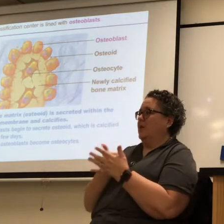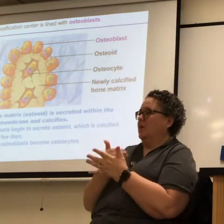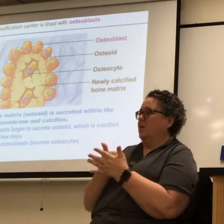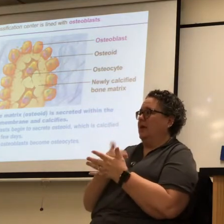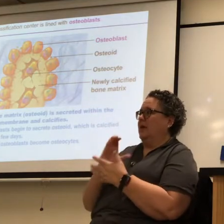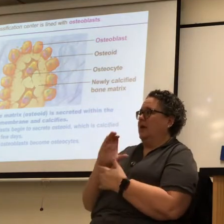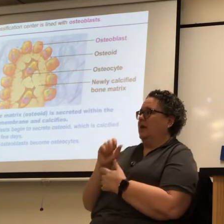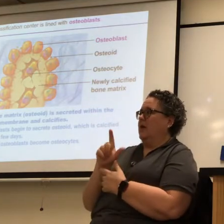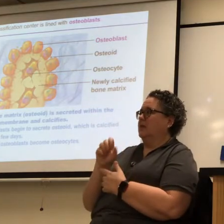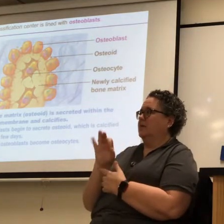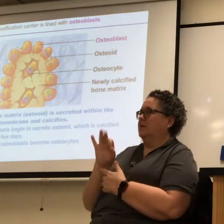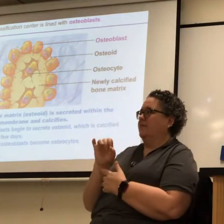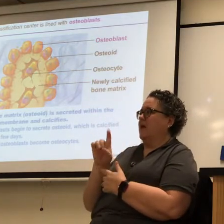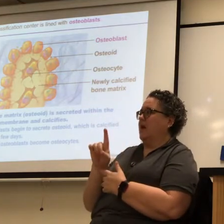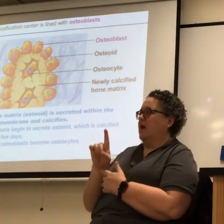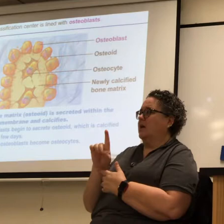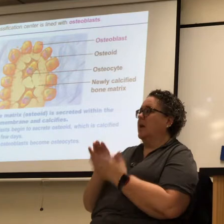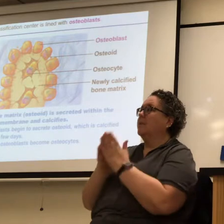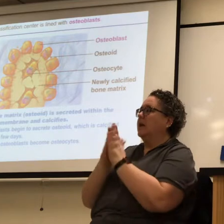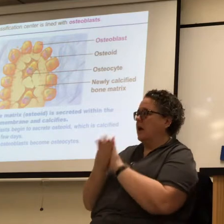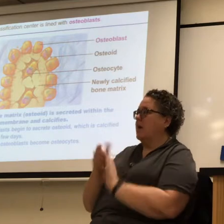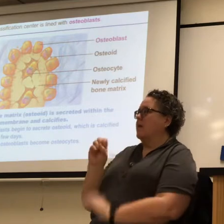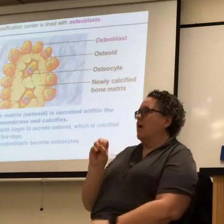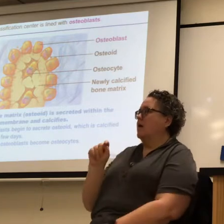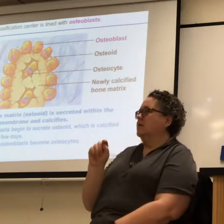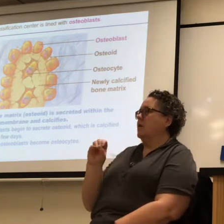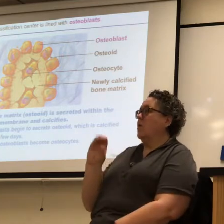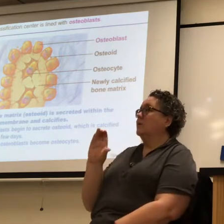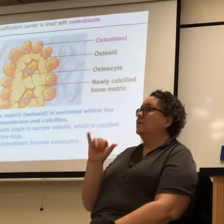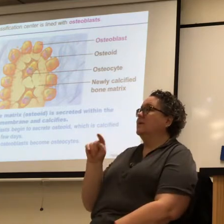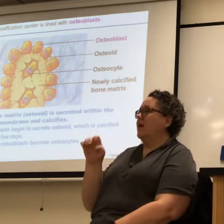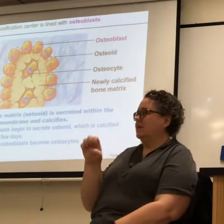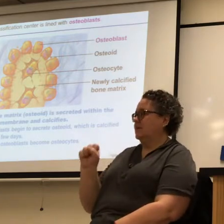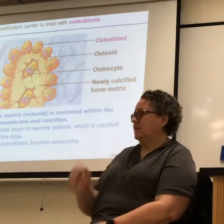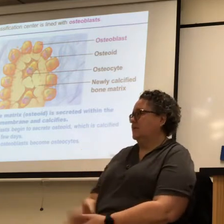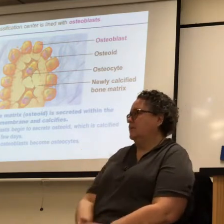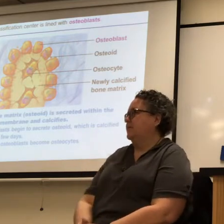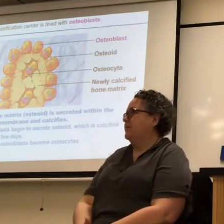calcified bone matrix become osteocytes.